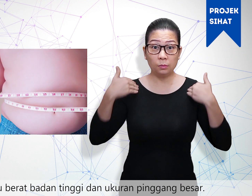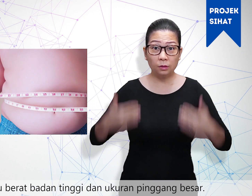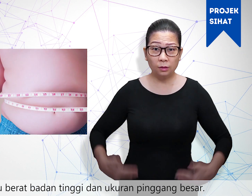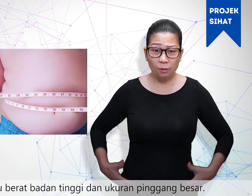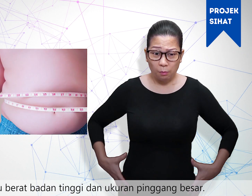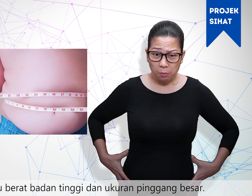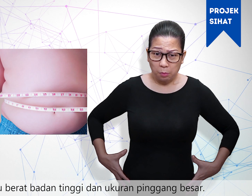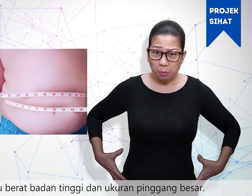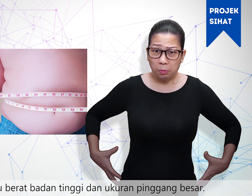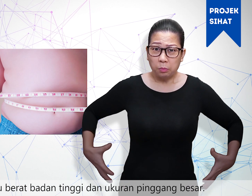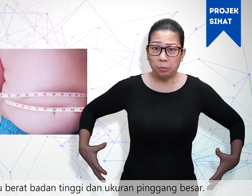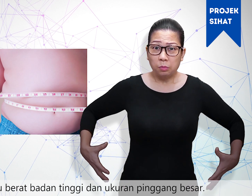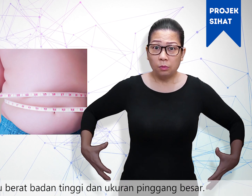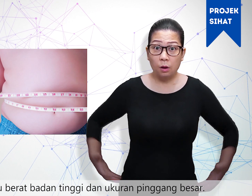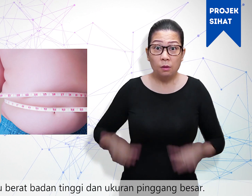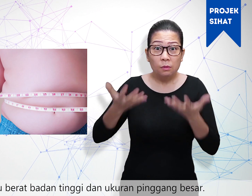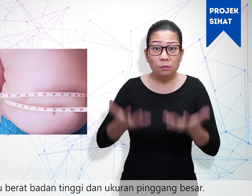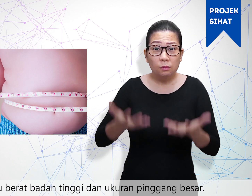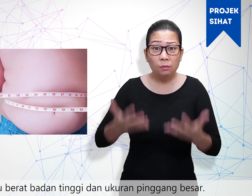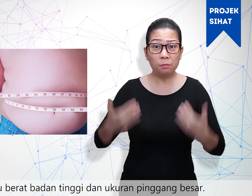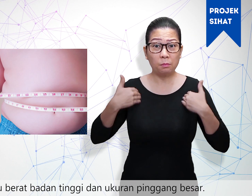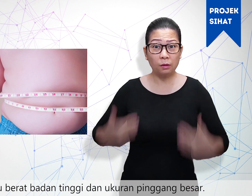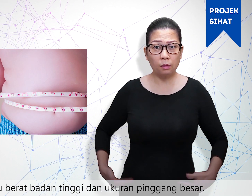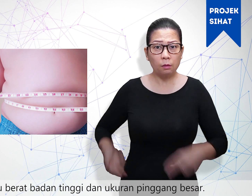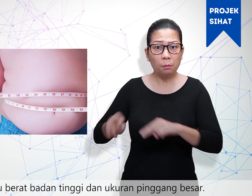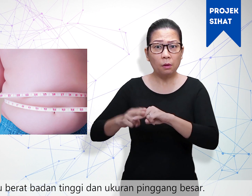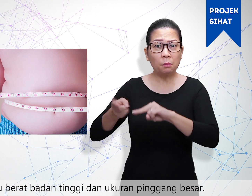Large body weight and having a large waistline.